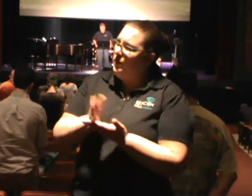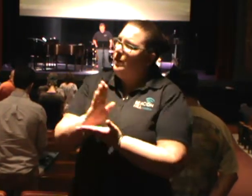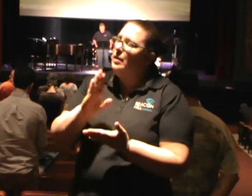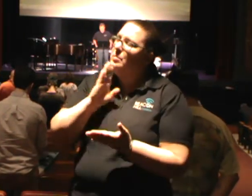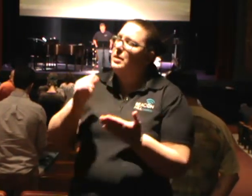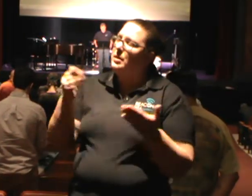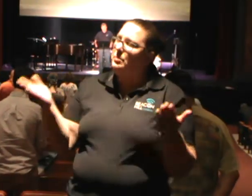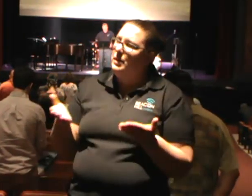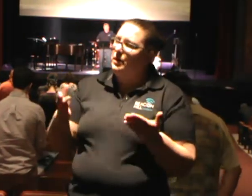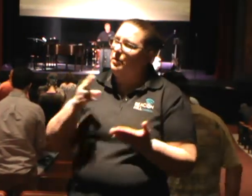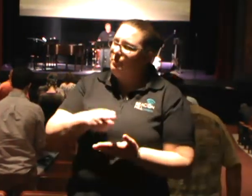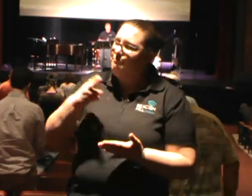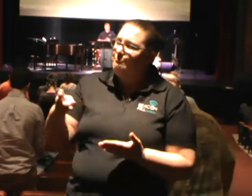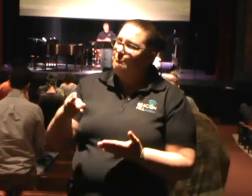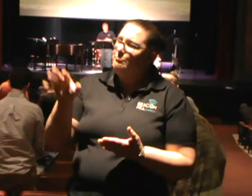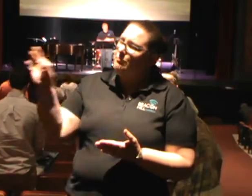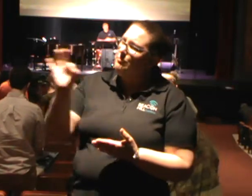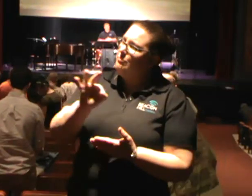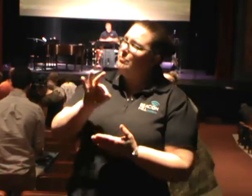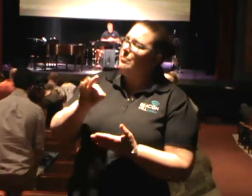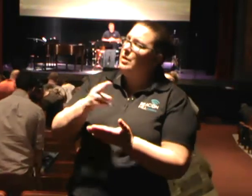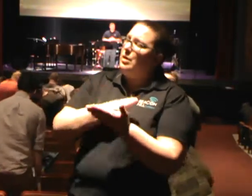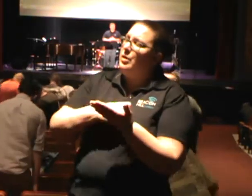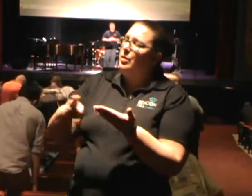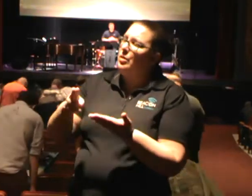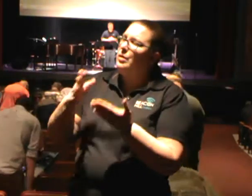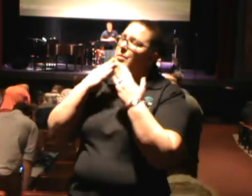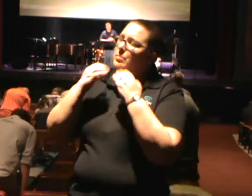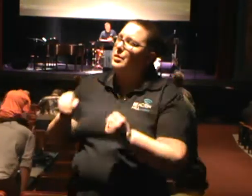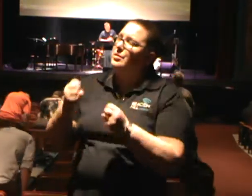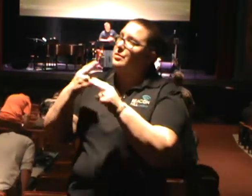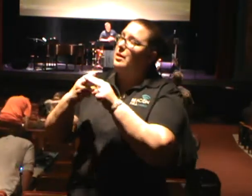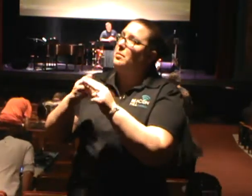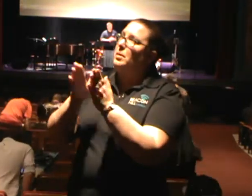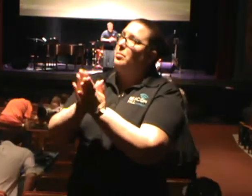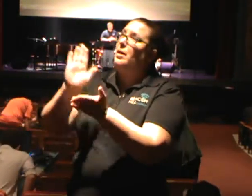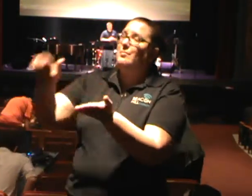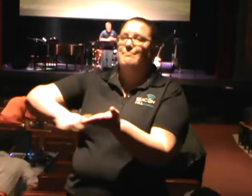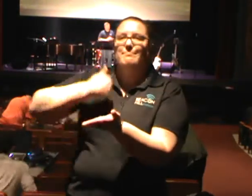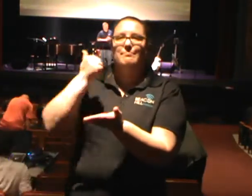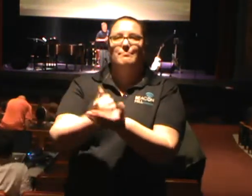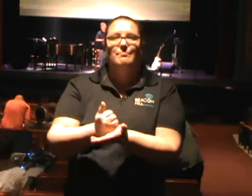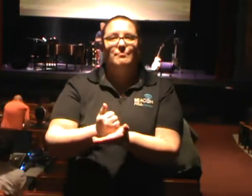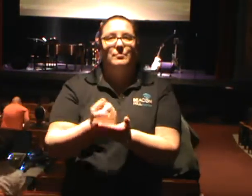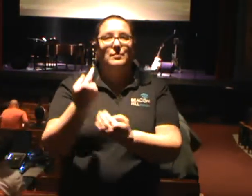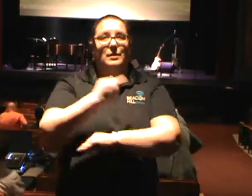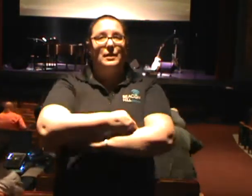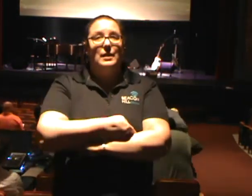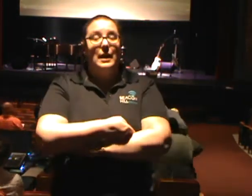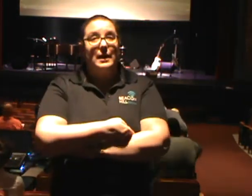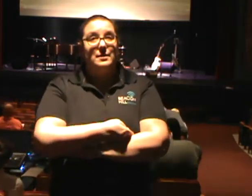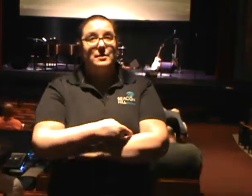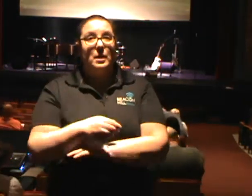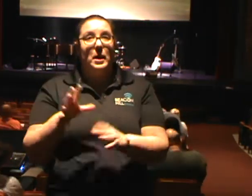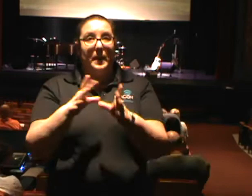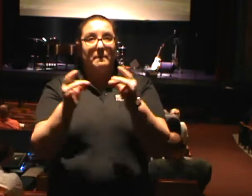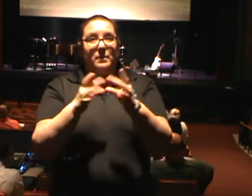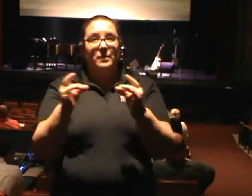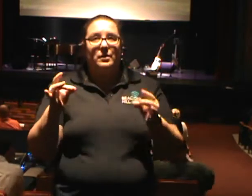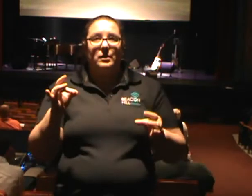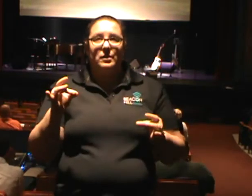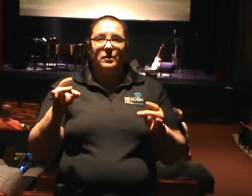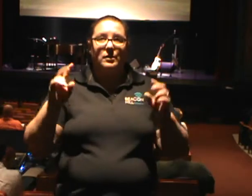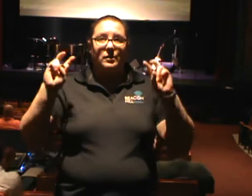holy and precious name, we praise you. Amen. You may be seated. I have entitled today's message, Strange